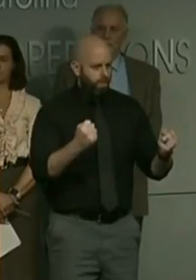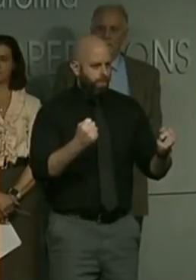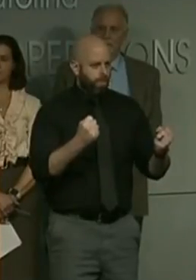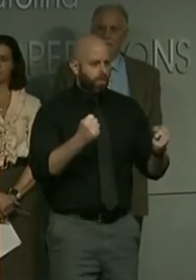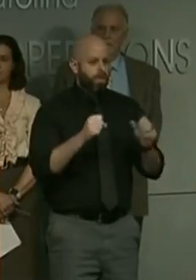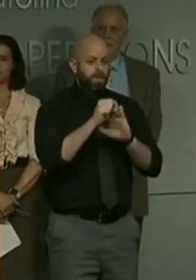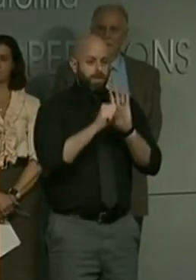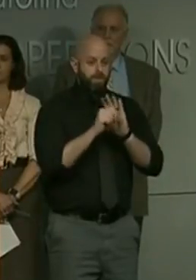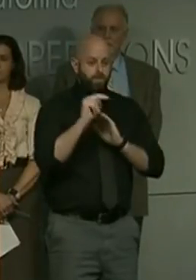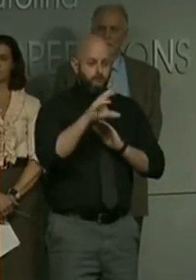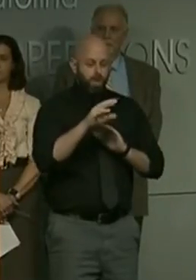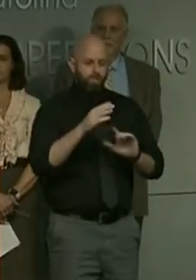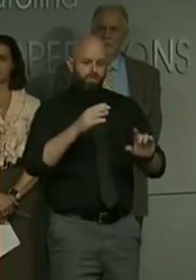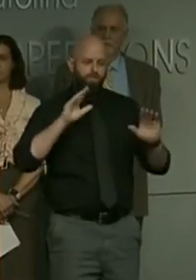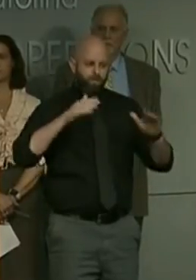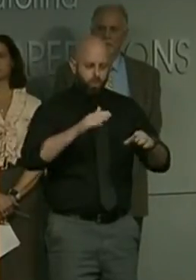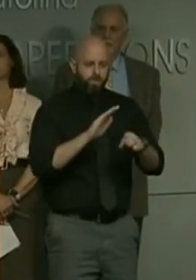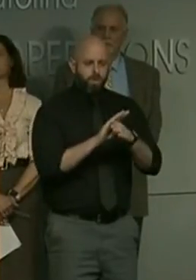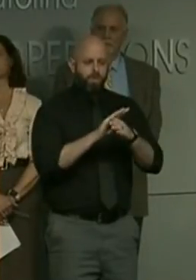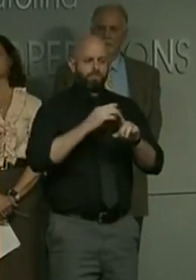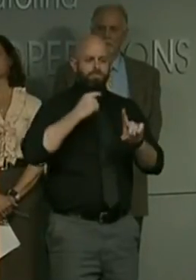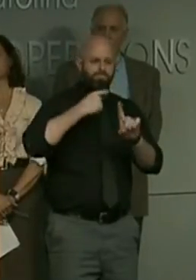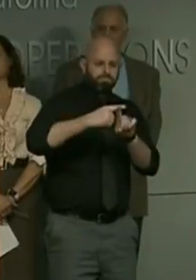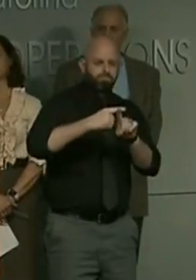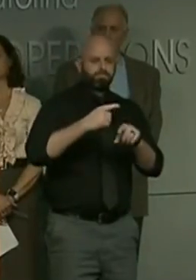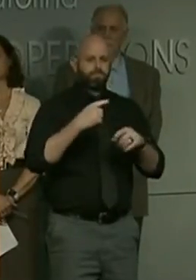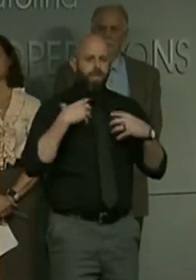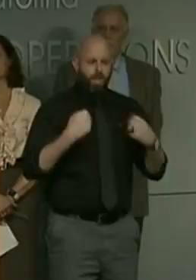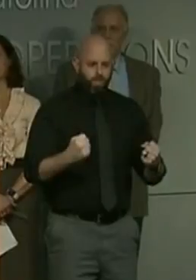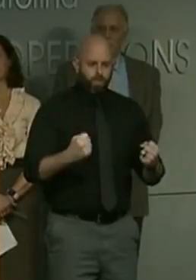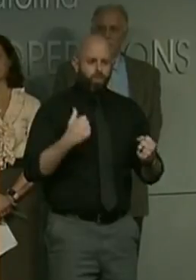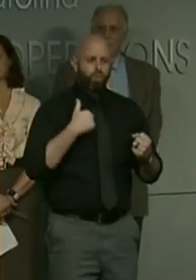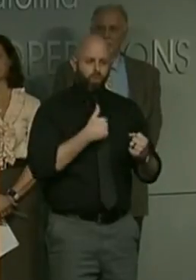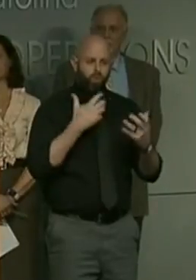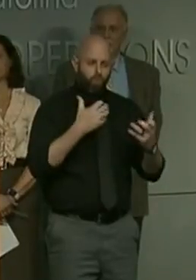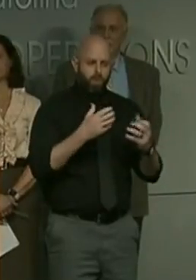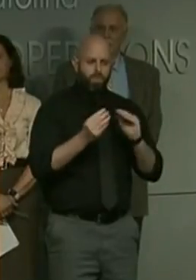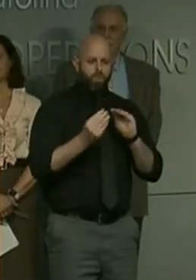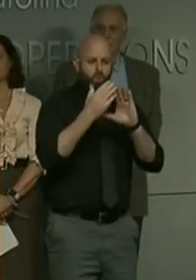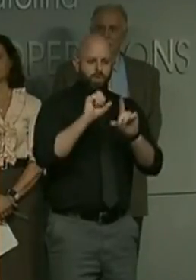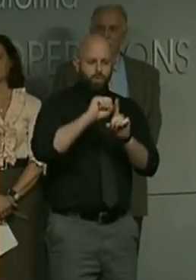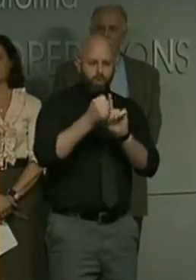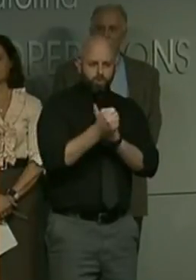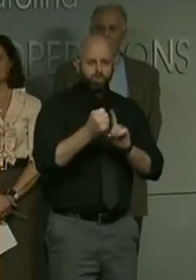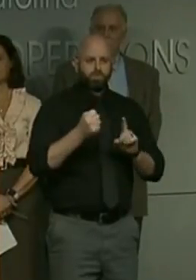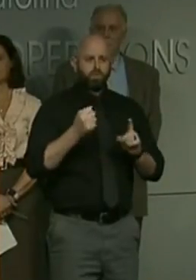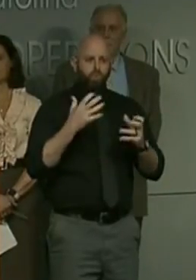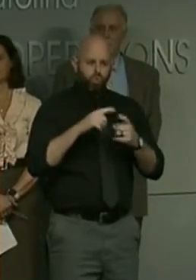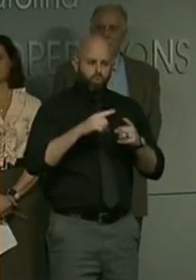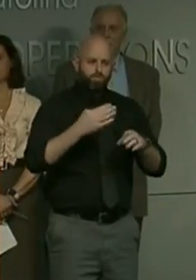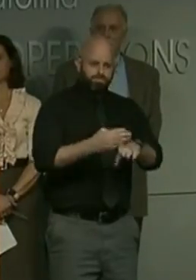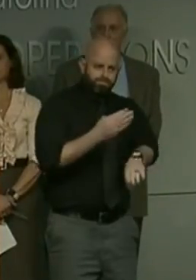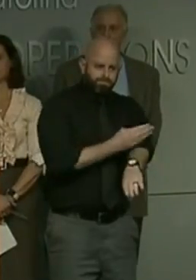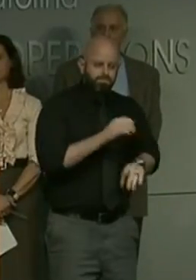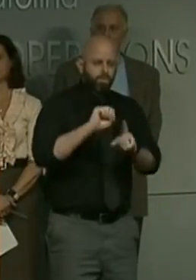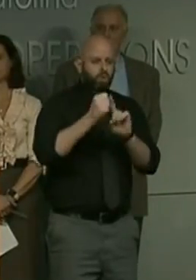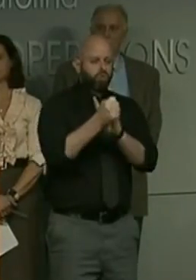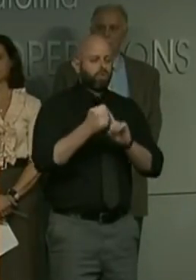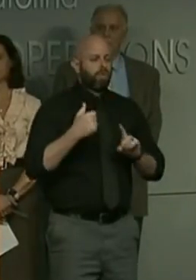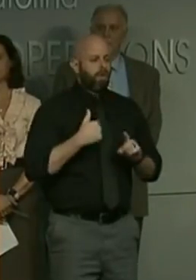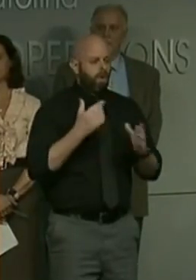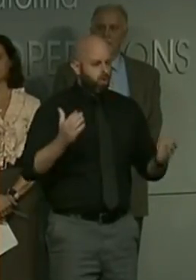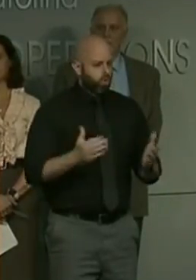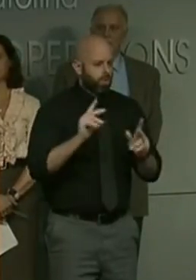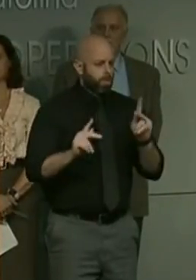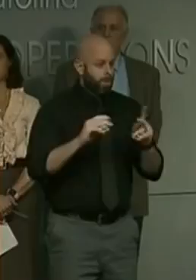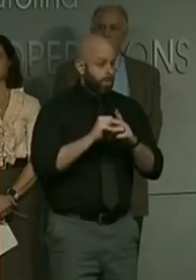priority. And we will continue to approach this situation aggressively. The governor says he's